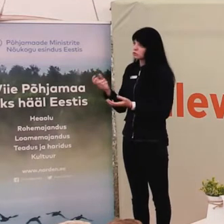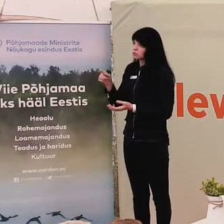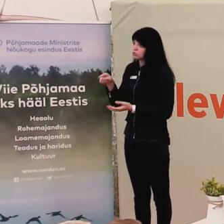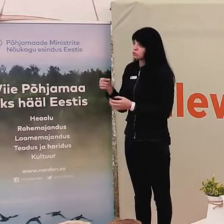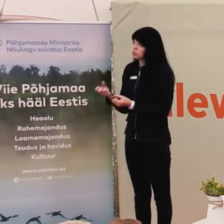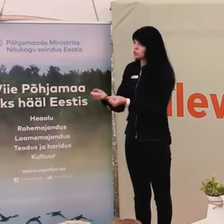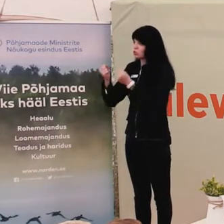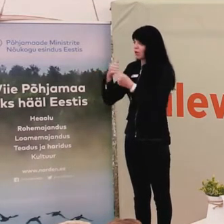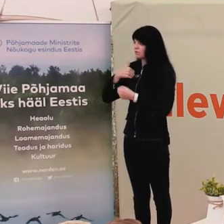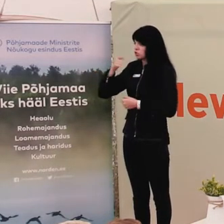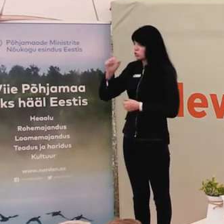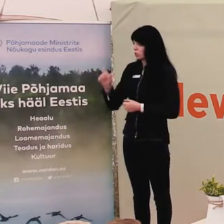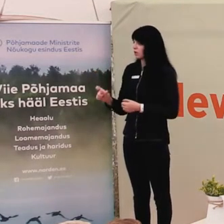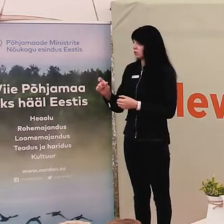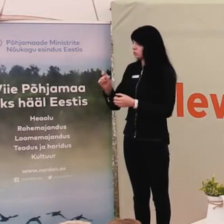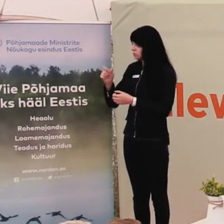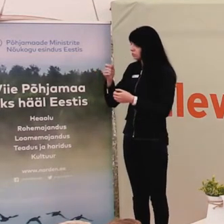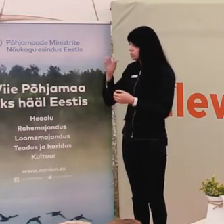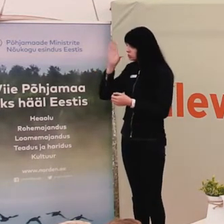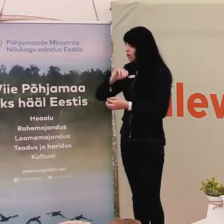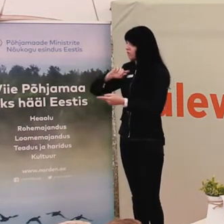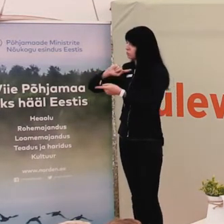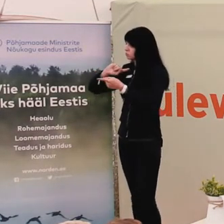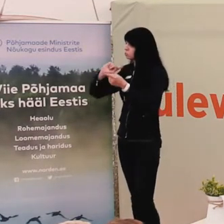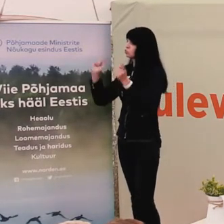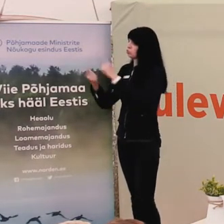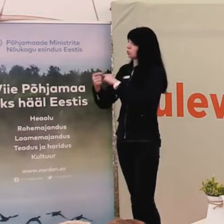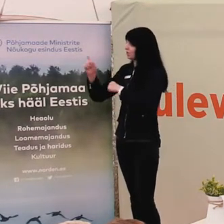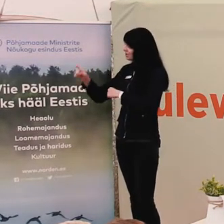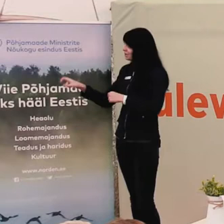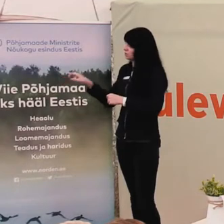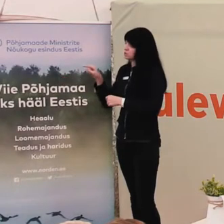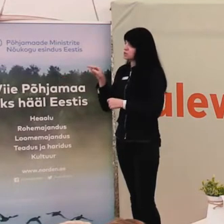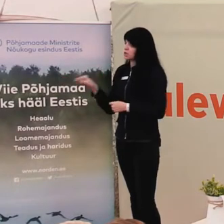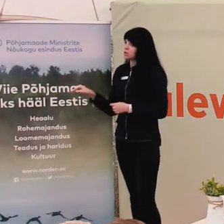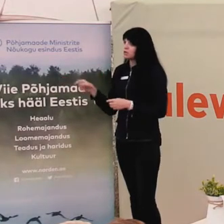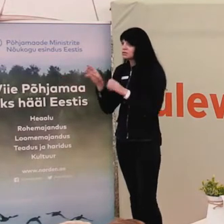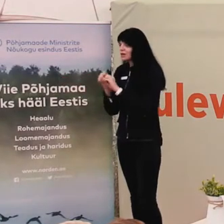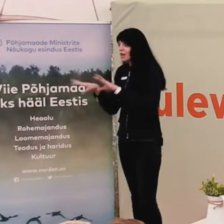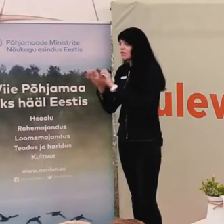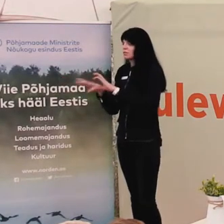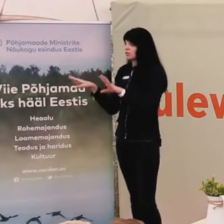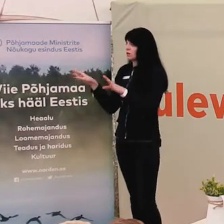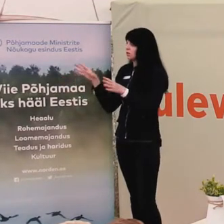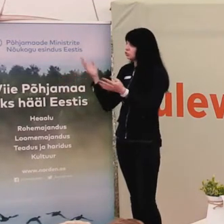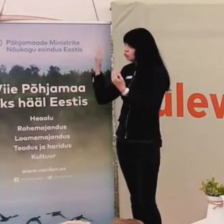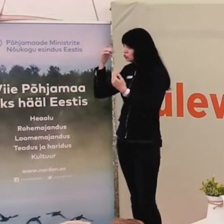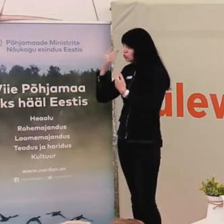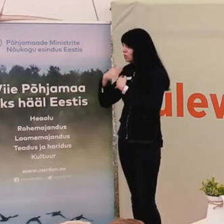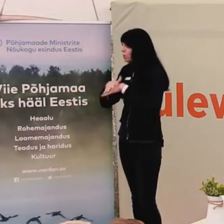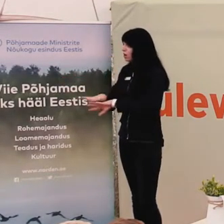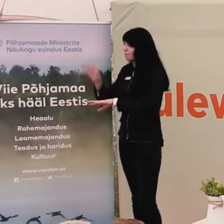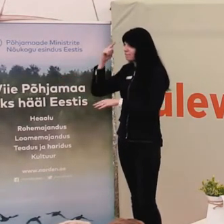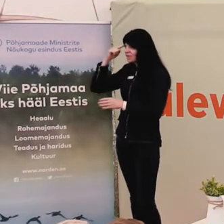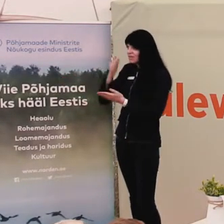will. And you can change so many people around you. And explaining, of course, what is systematic thinking and what